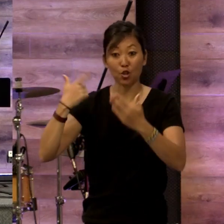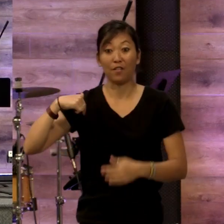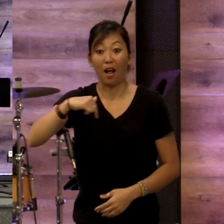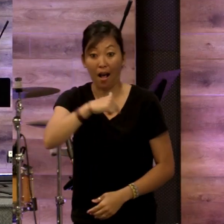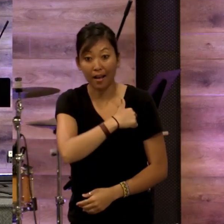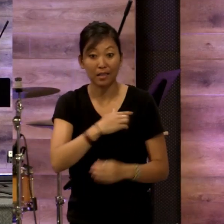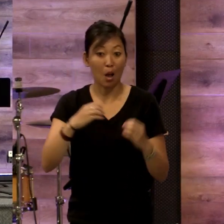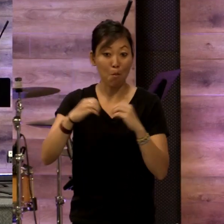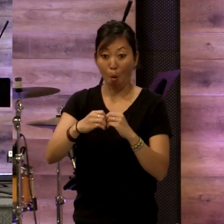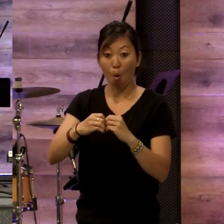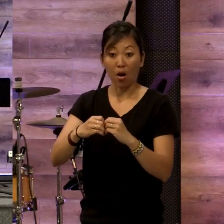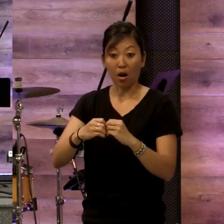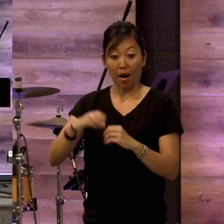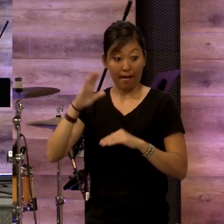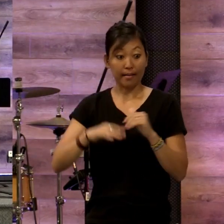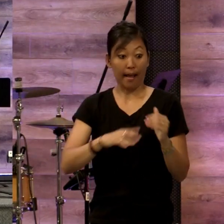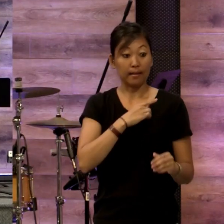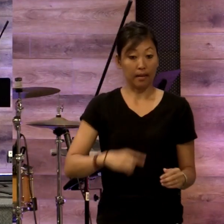way.